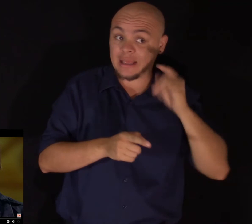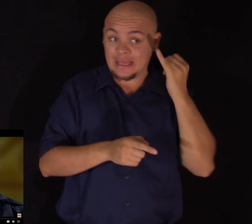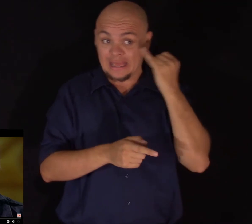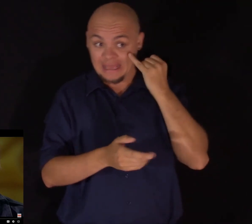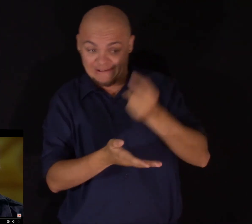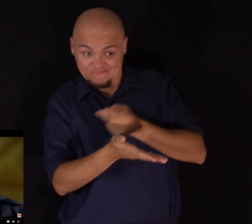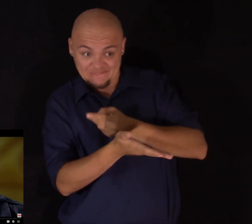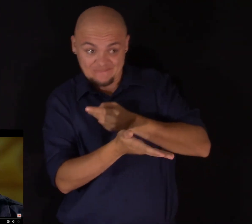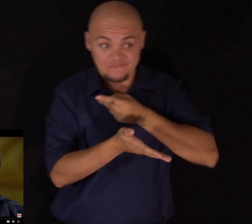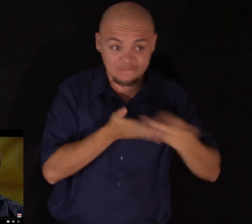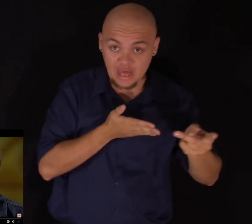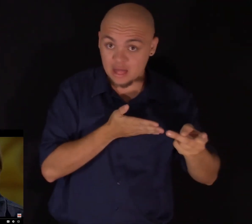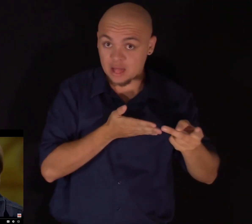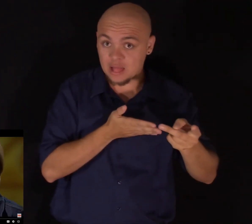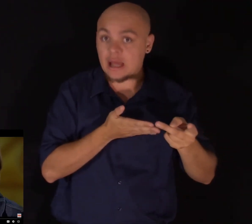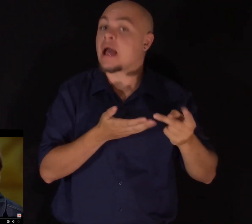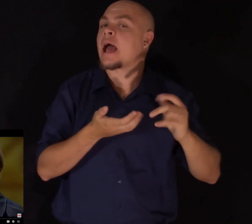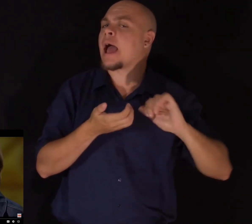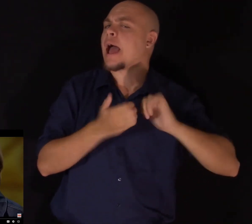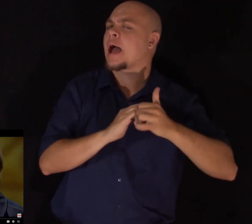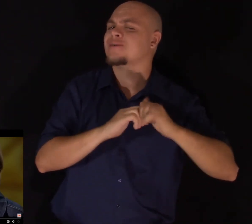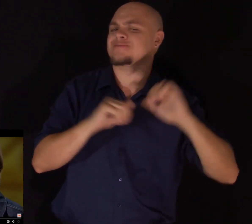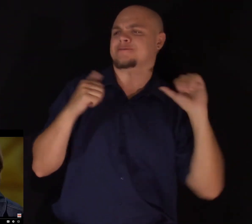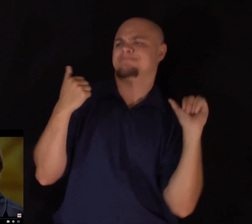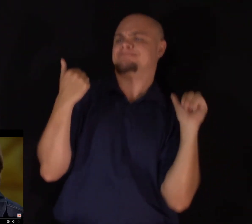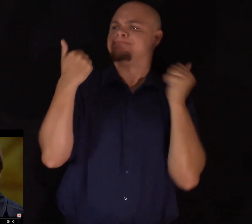he loses, he does so daring greatly.